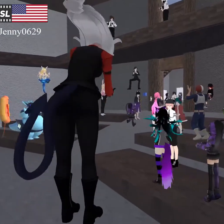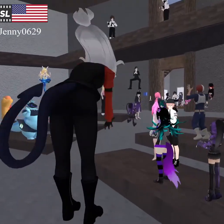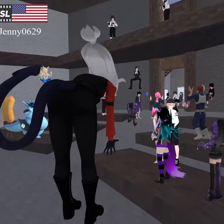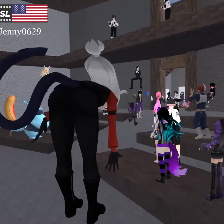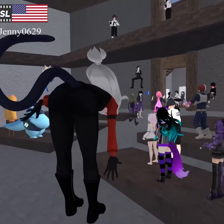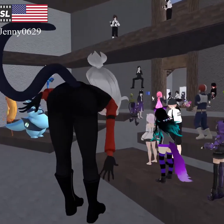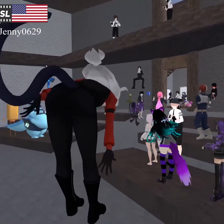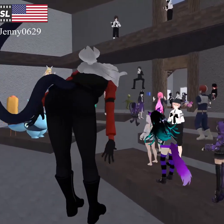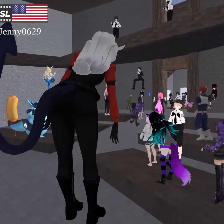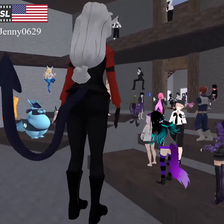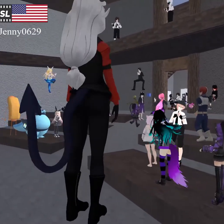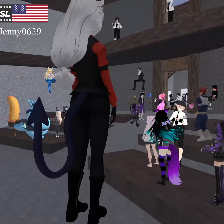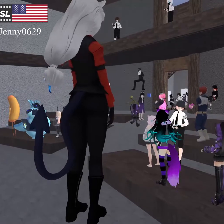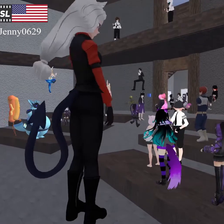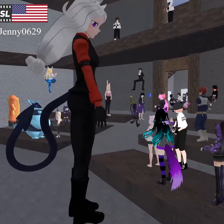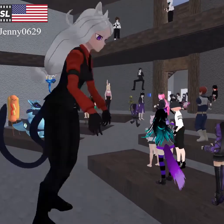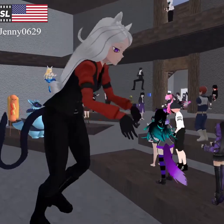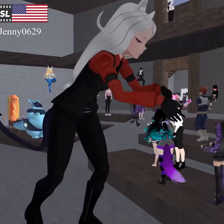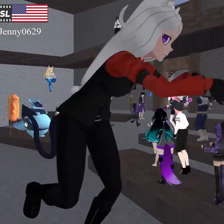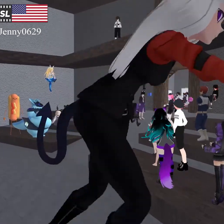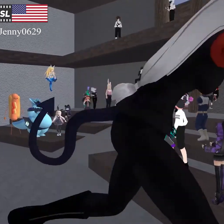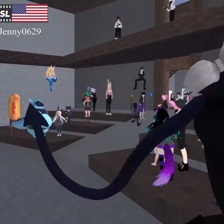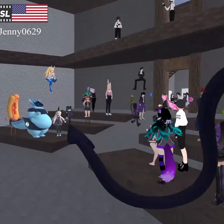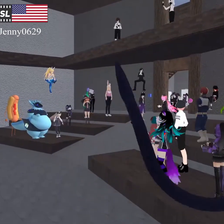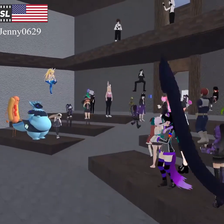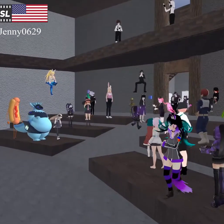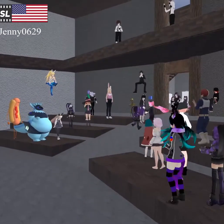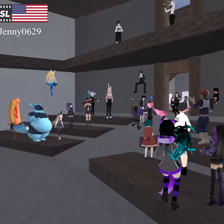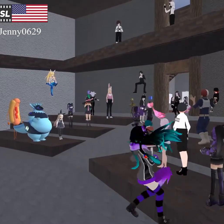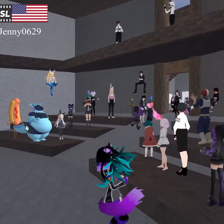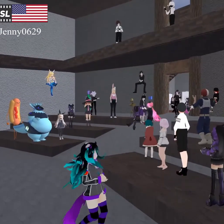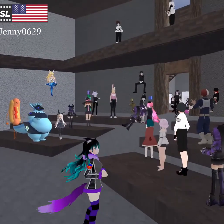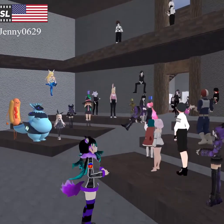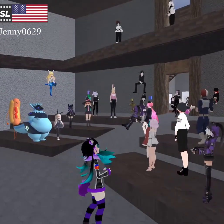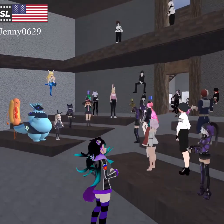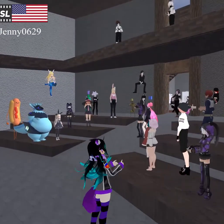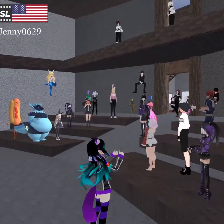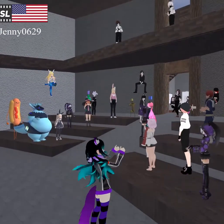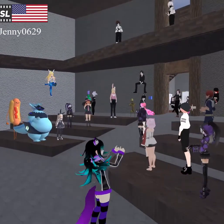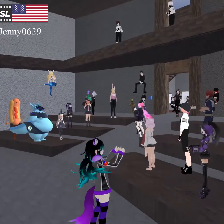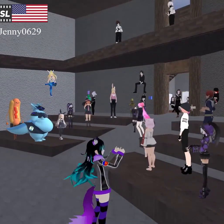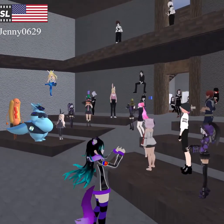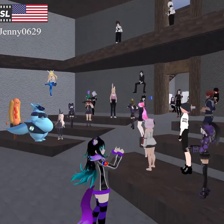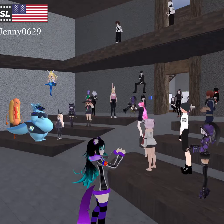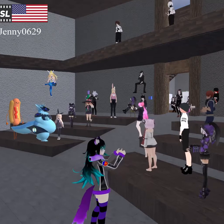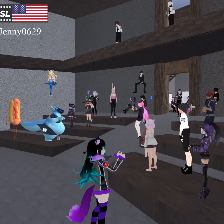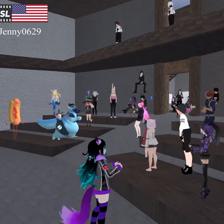Yay! All right. Now that Group Right is done, that means it's time for Group Left. You guys ready?